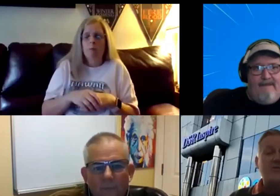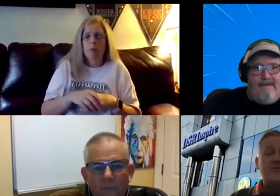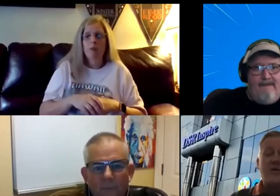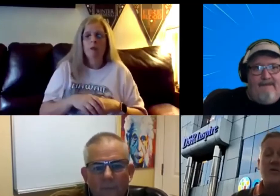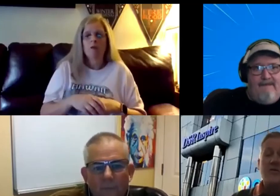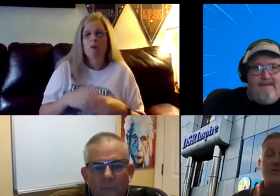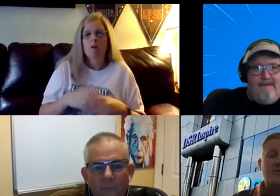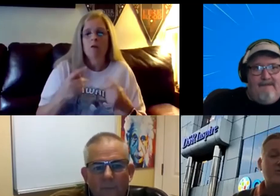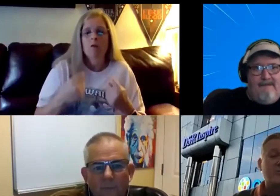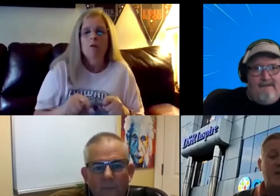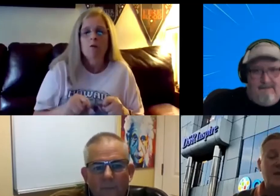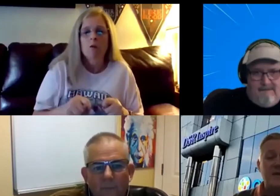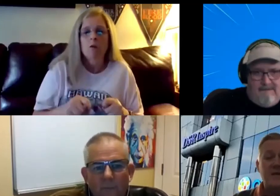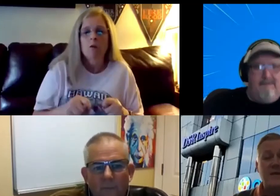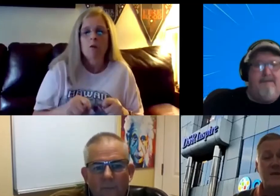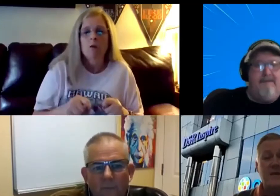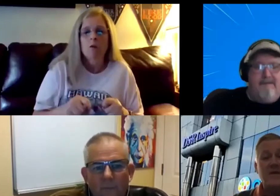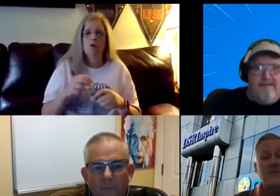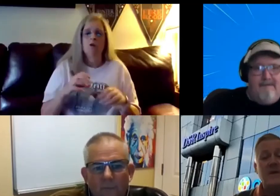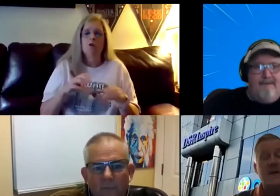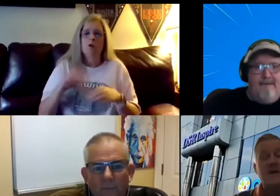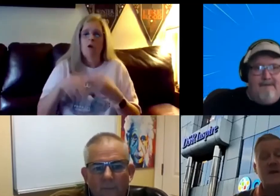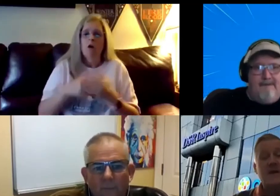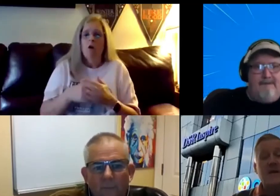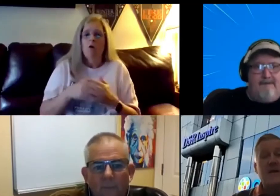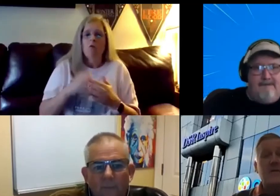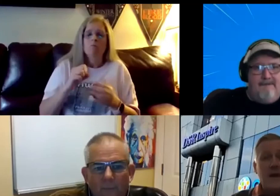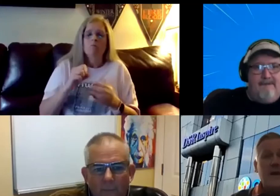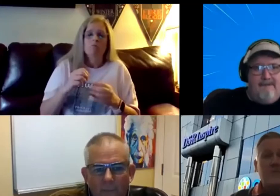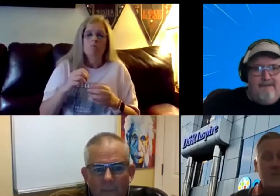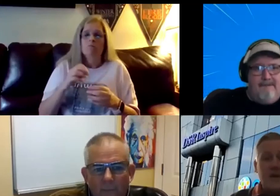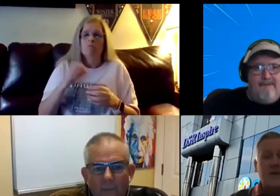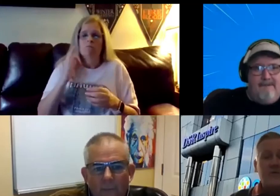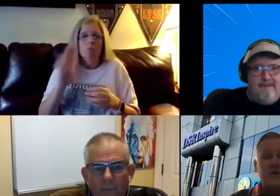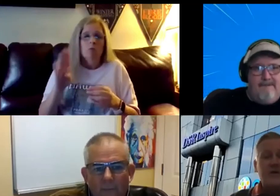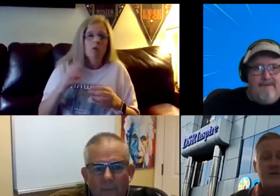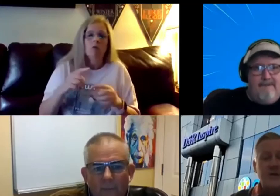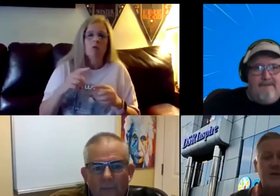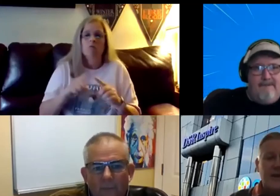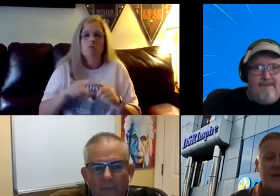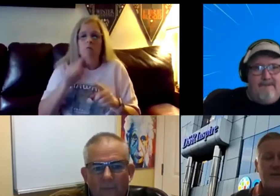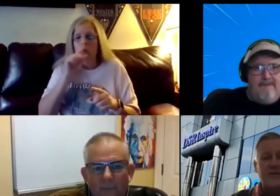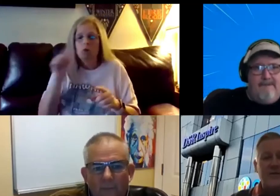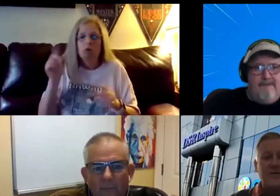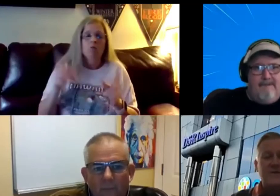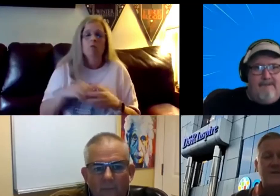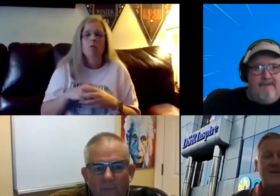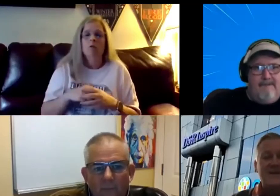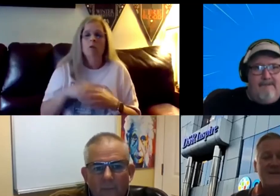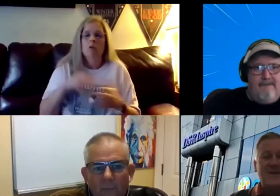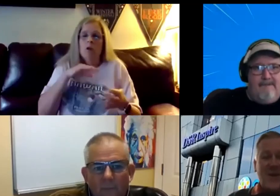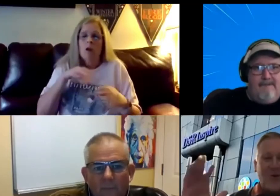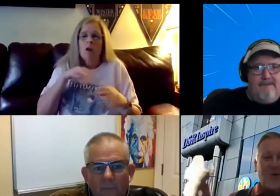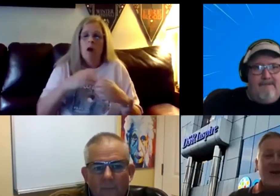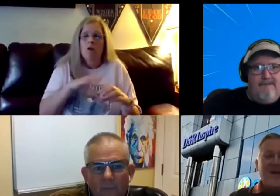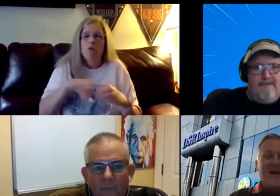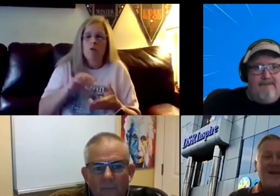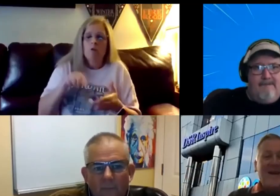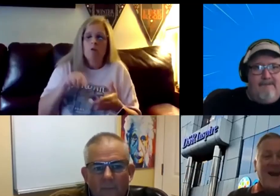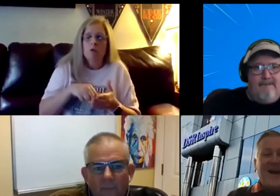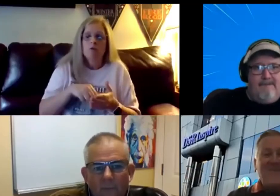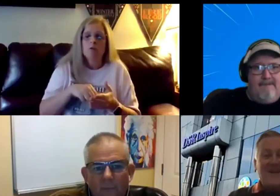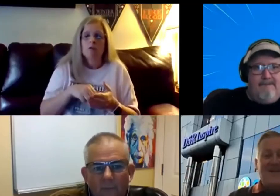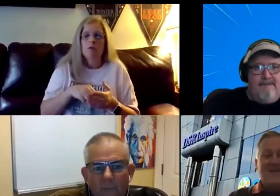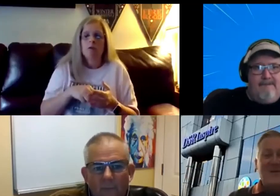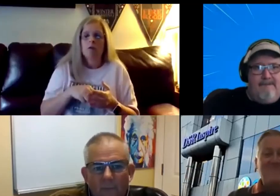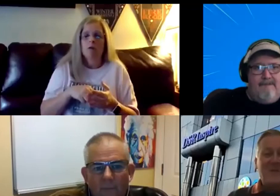to use all the social media. I've been on, you know, night after night after night studying how to do this. And then I said, oh,